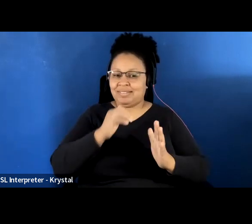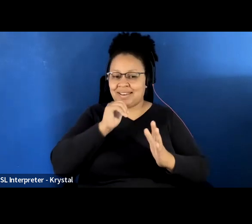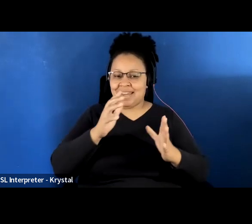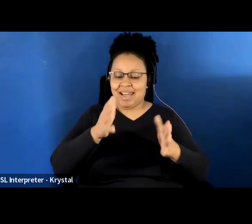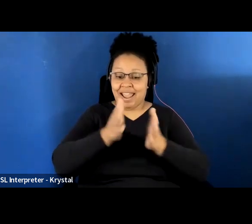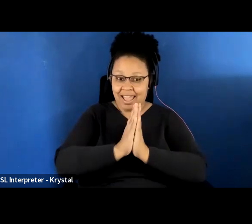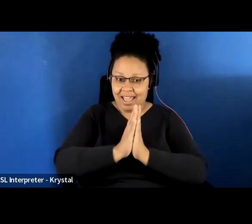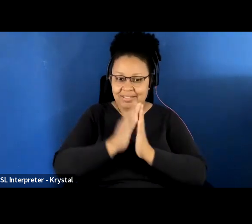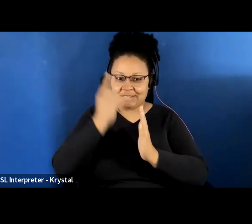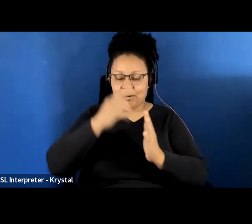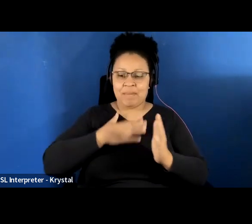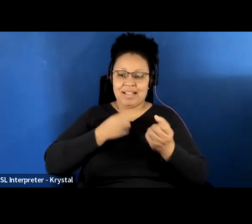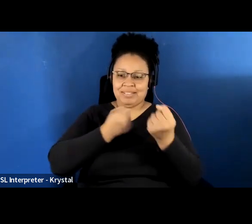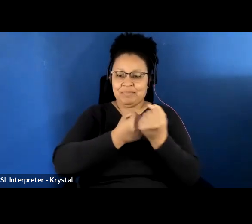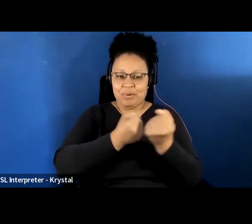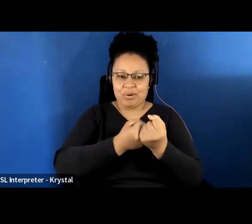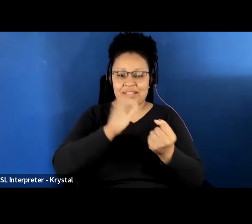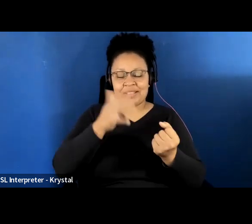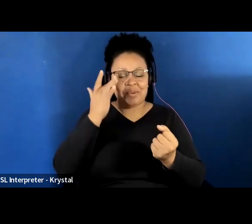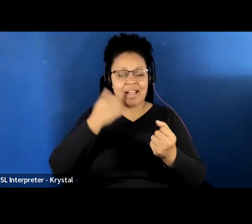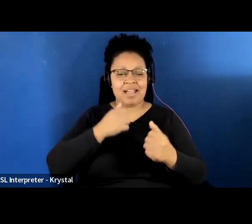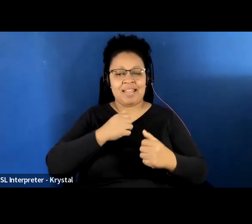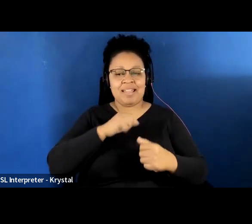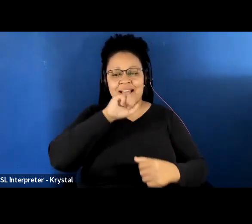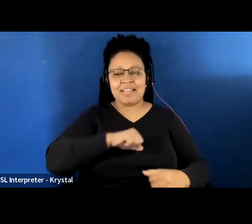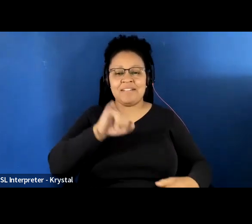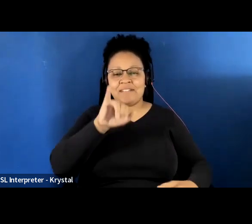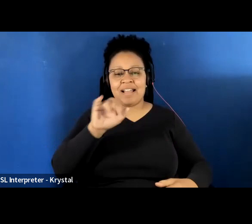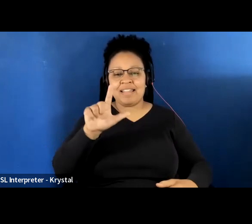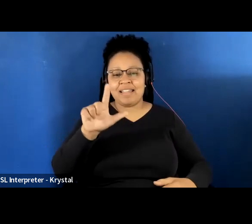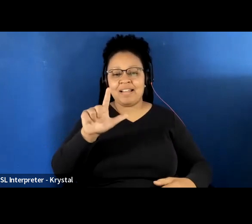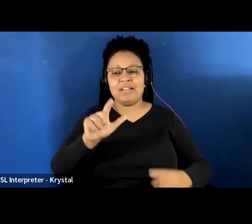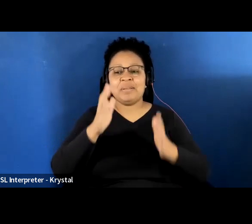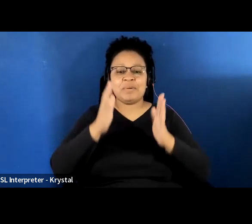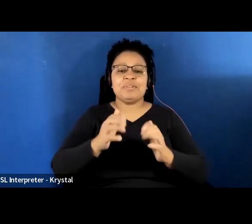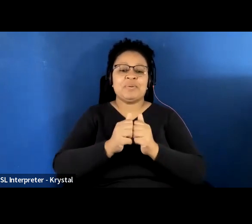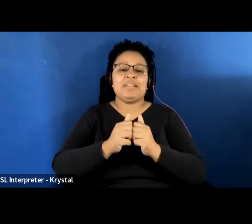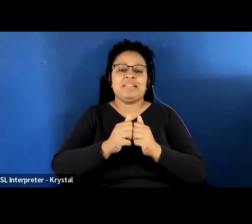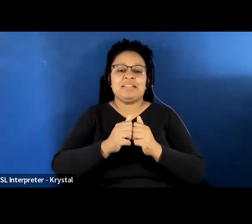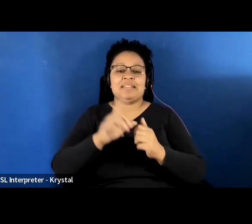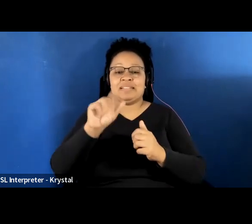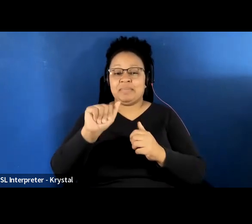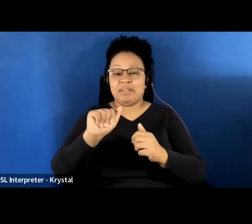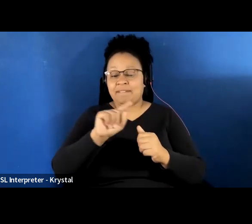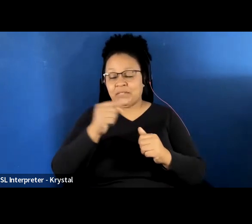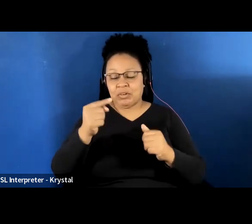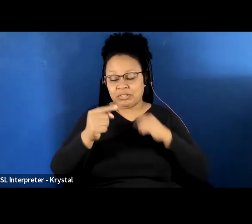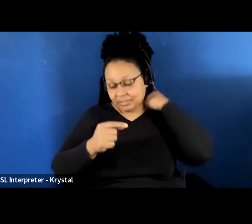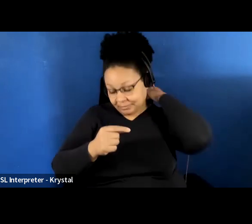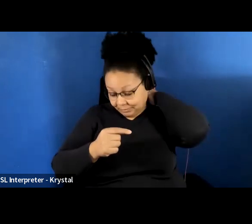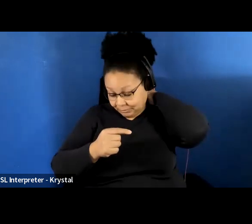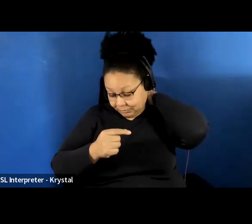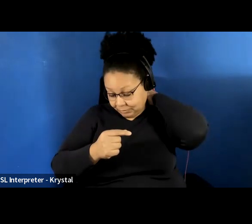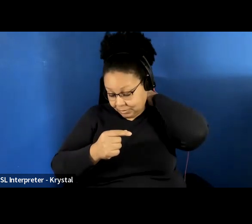support. That's what I love about IL, is we put the person with a disability first. So I think it depends on the